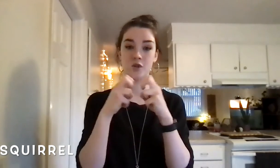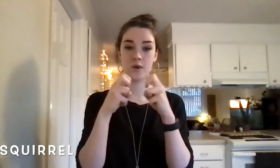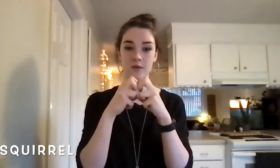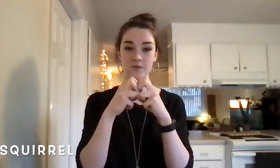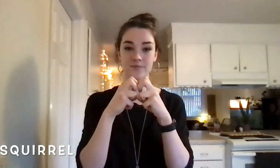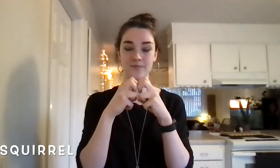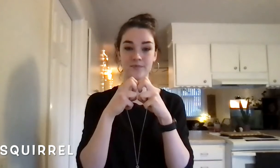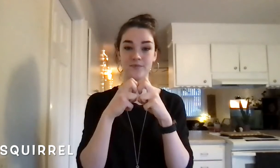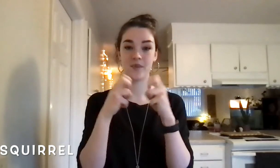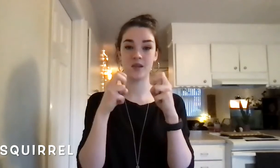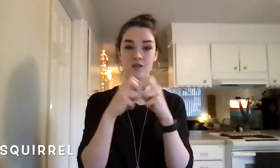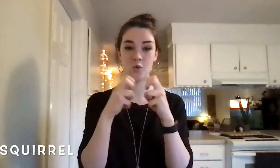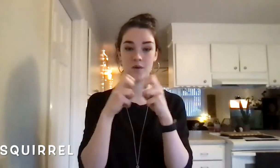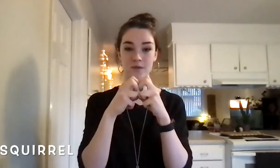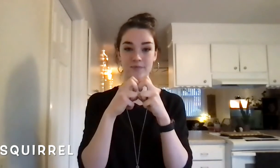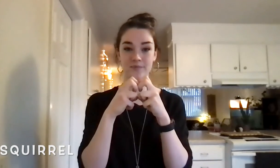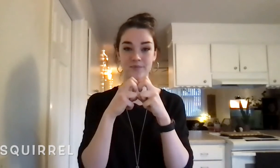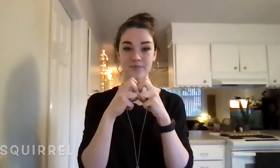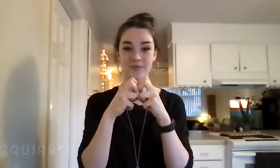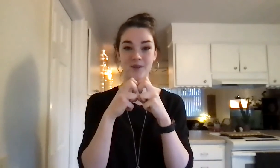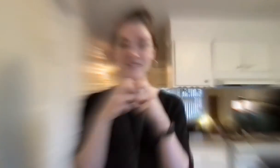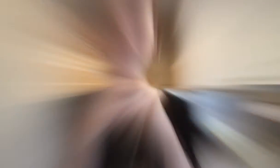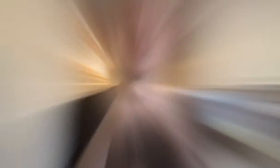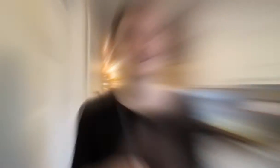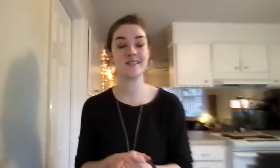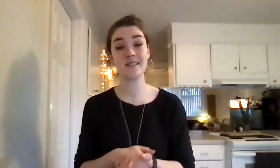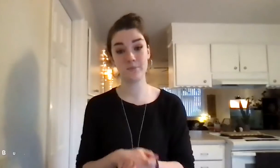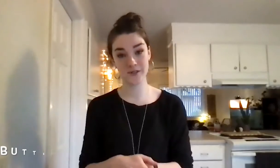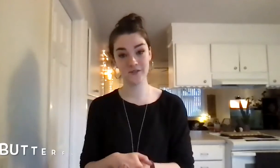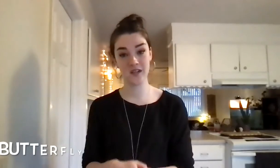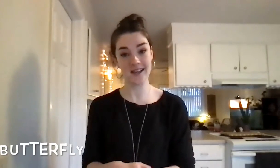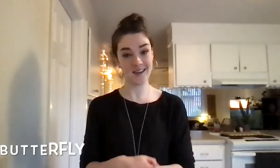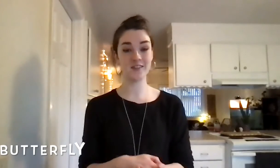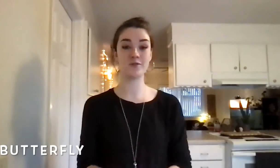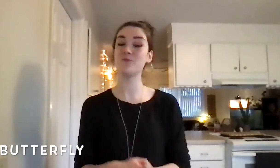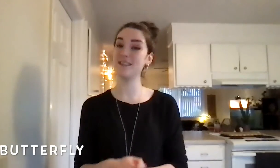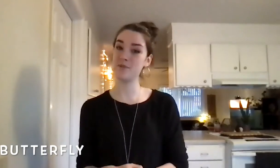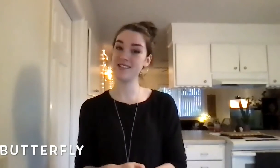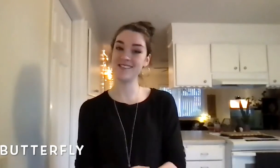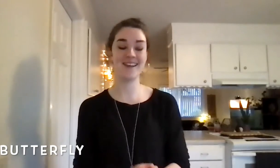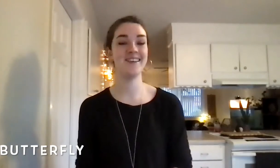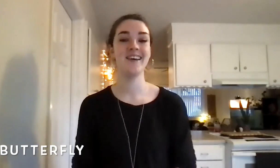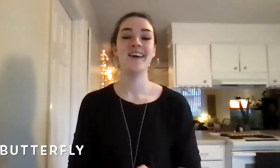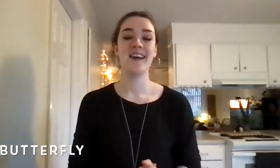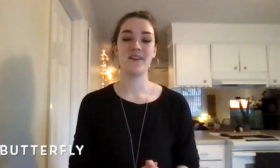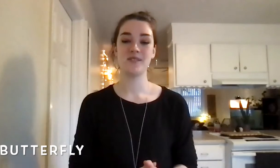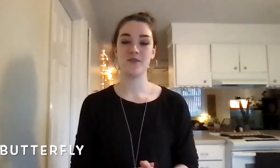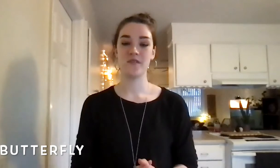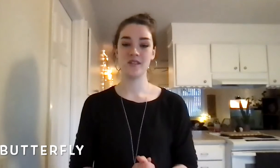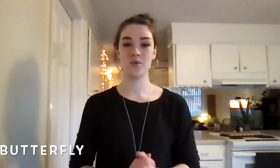Squirrel, squirrel. Awesome. Next is butterfly, and this one's a really pretty sign. So for this one, we're